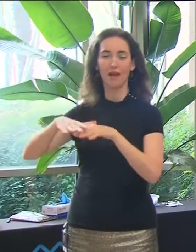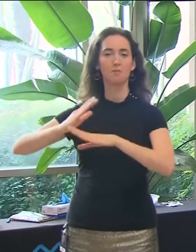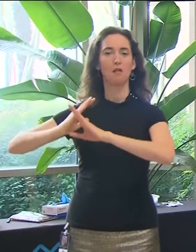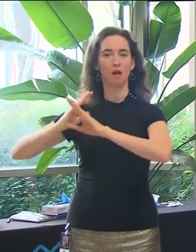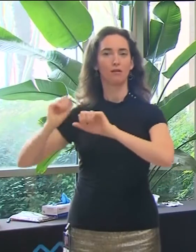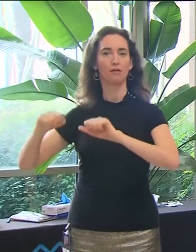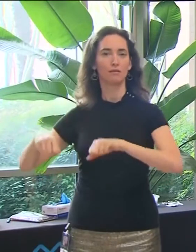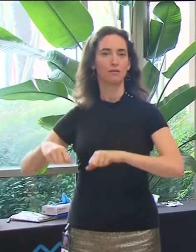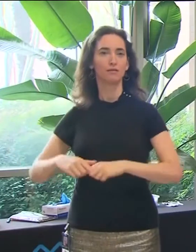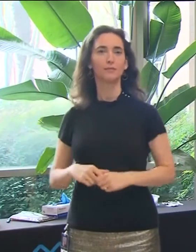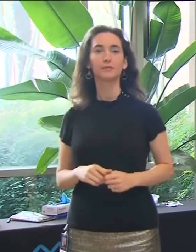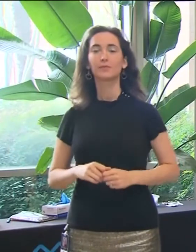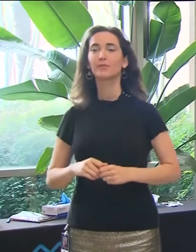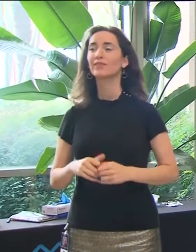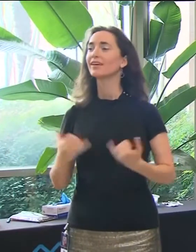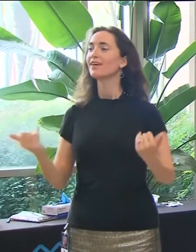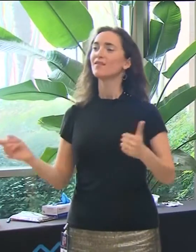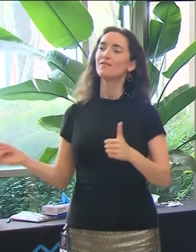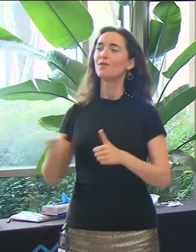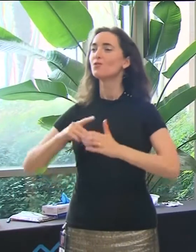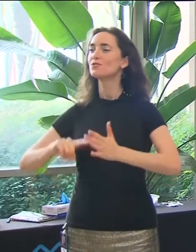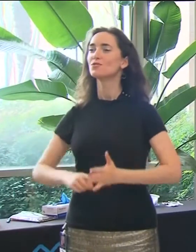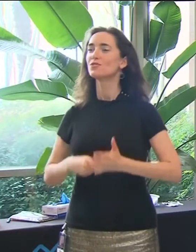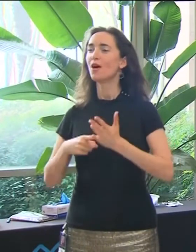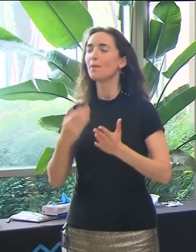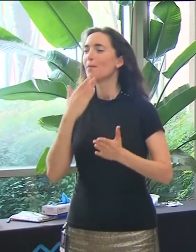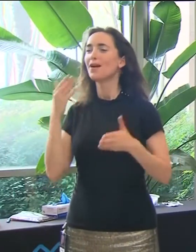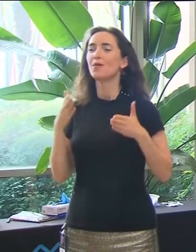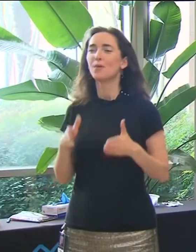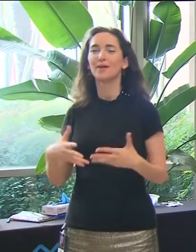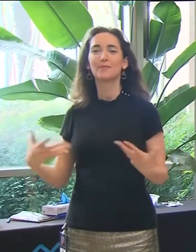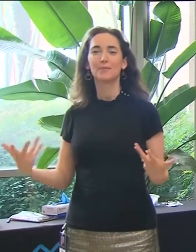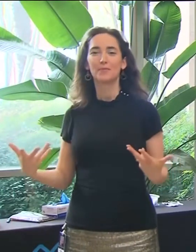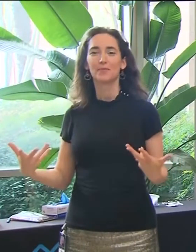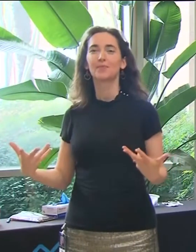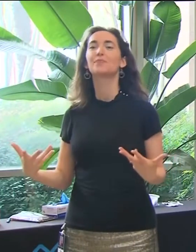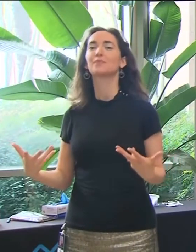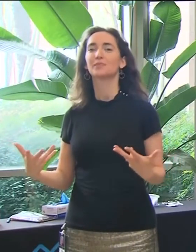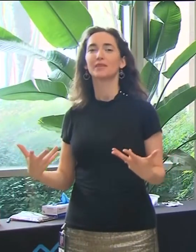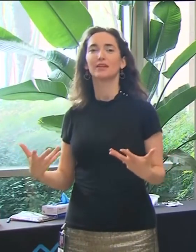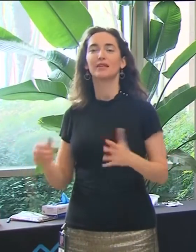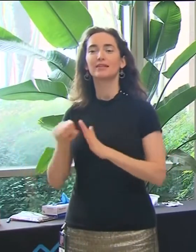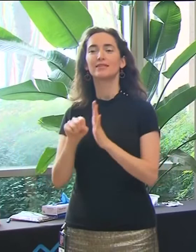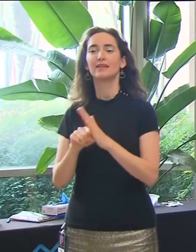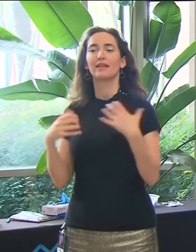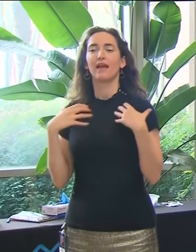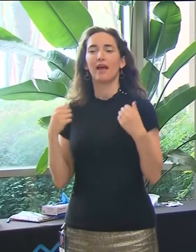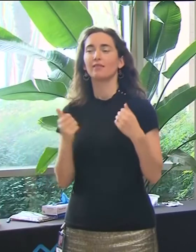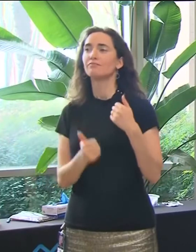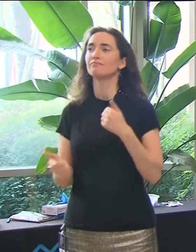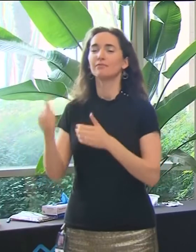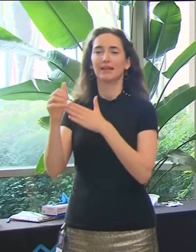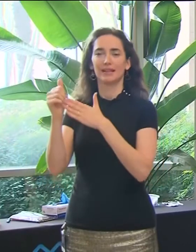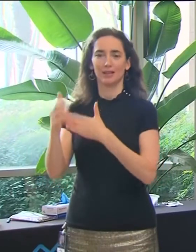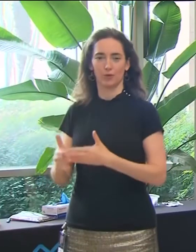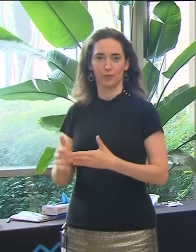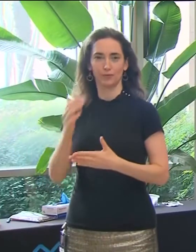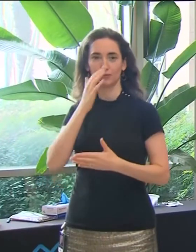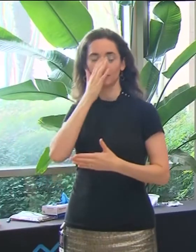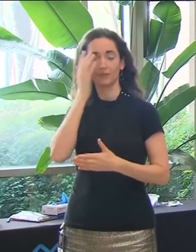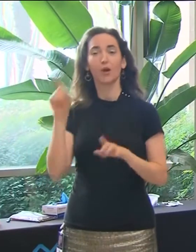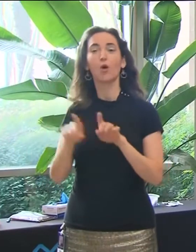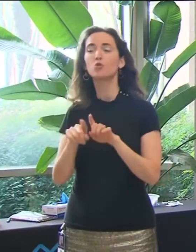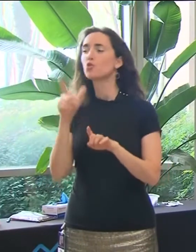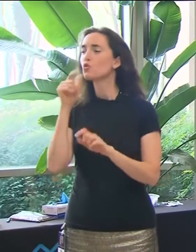What better way to kick things off than with our state health leaders? And also, by the way, we have